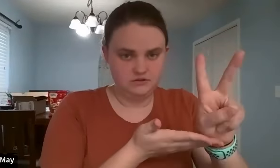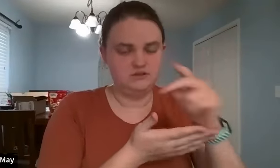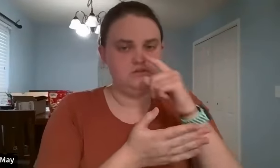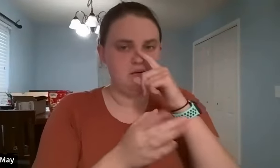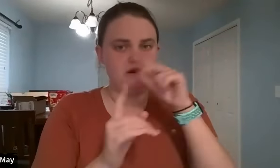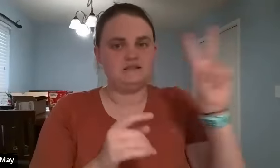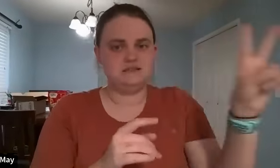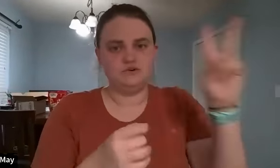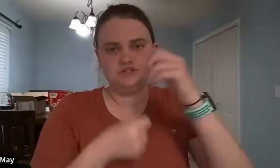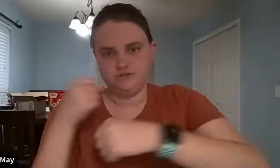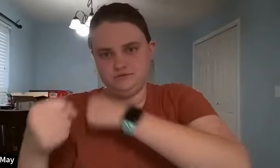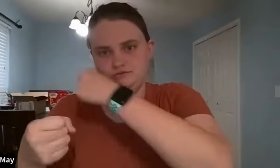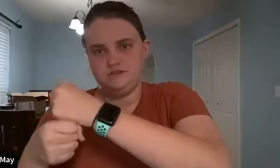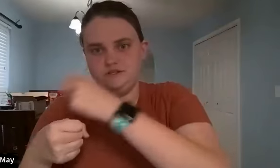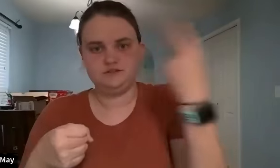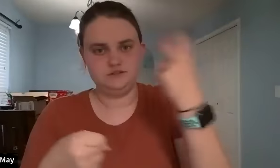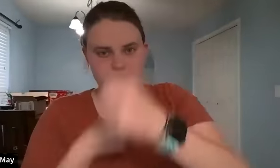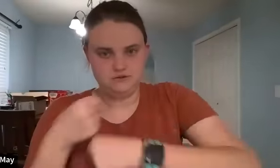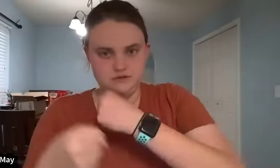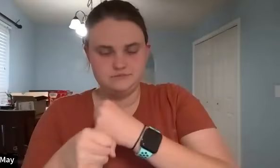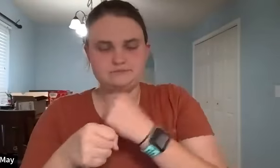can do that, but I see more 2 years.